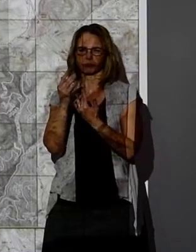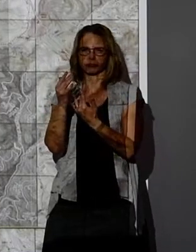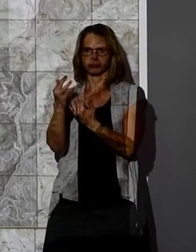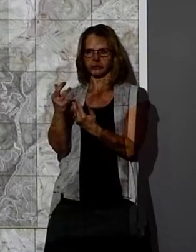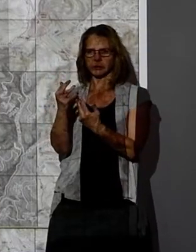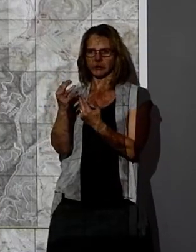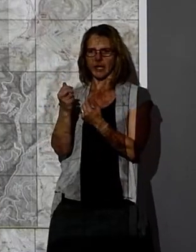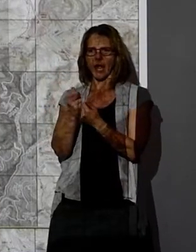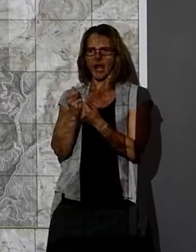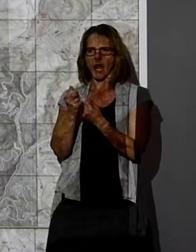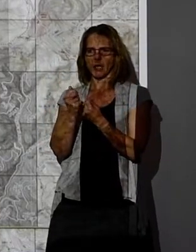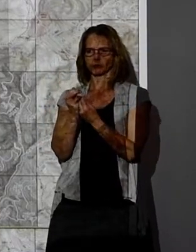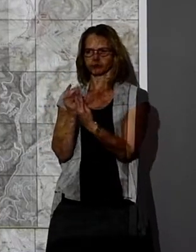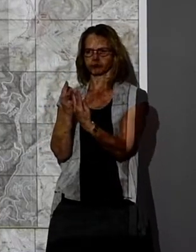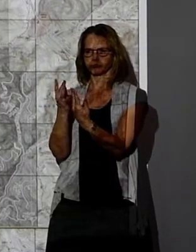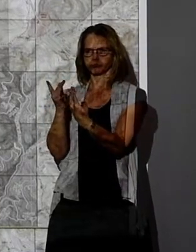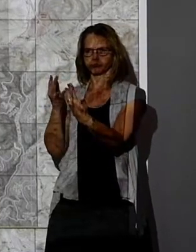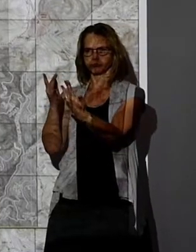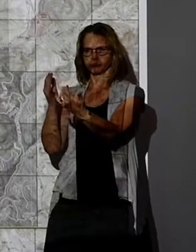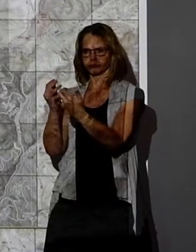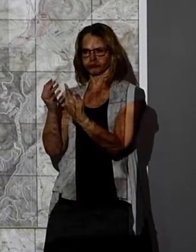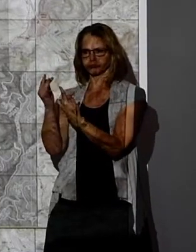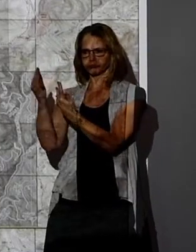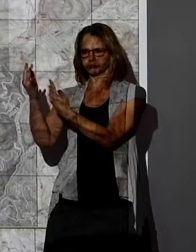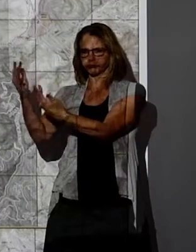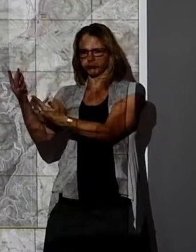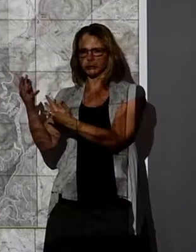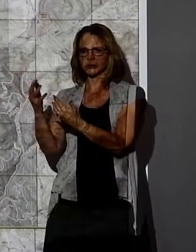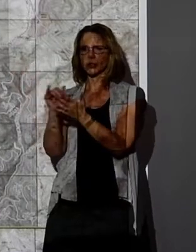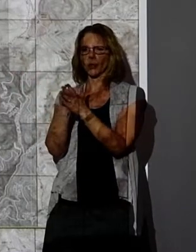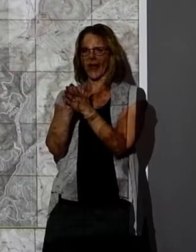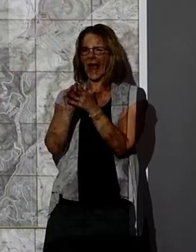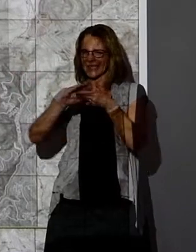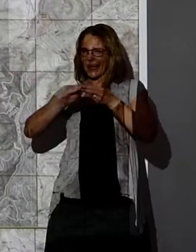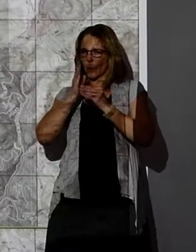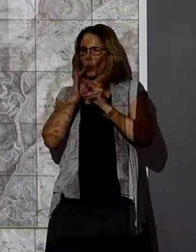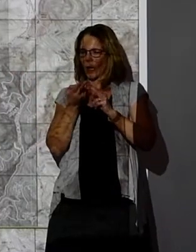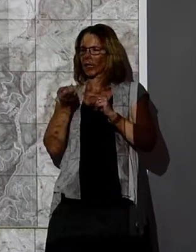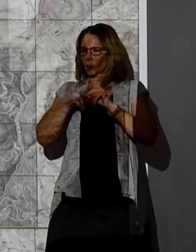some growth right now. So obviously that number is going to continue to increase.